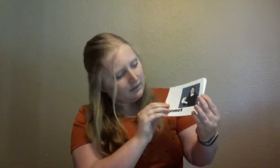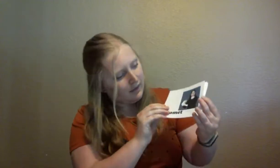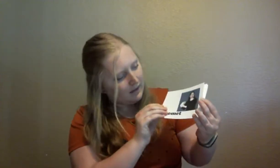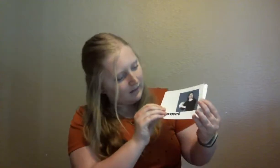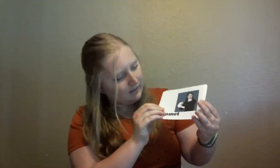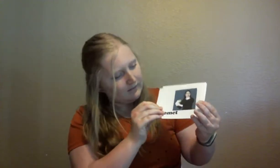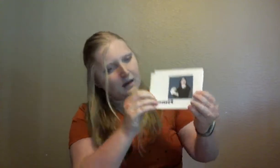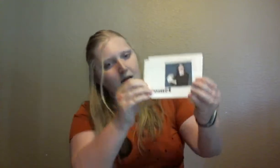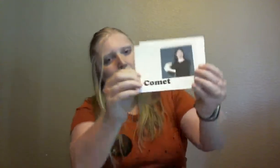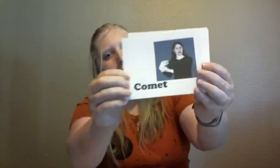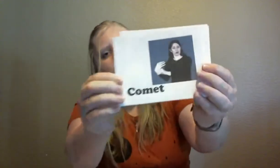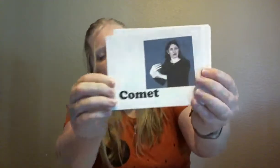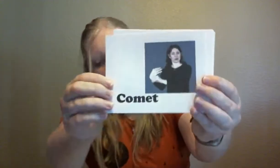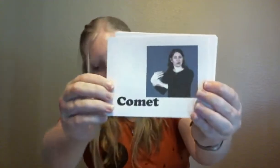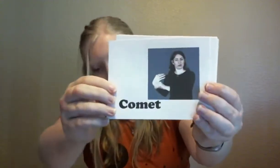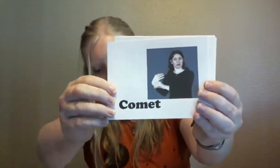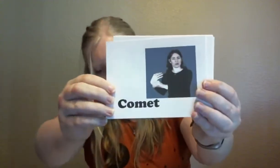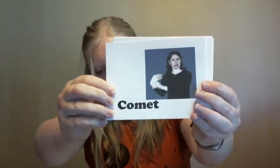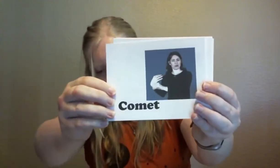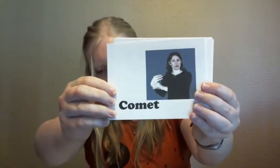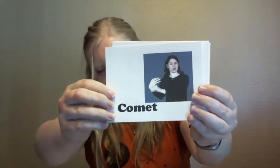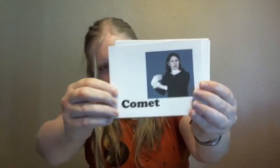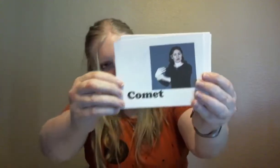That is comet.